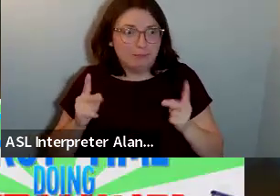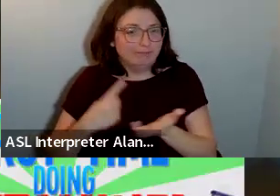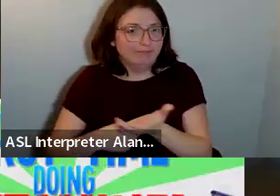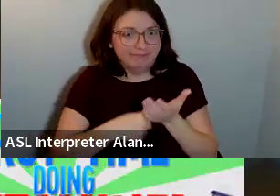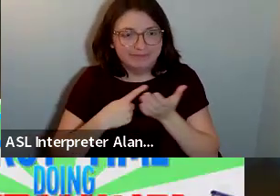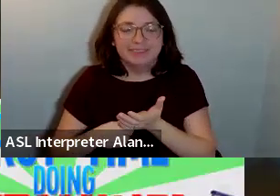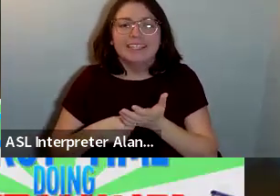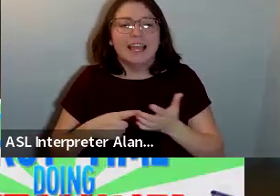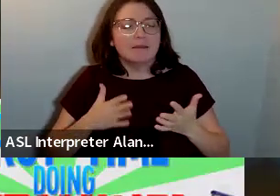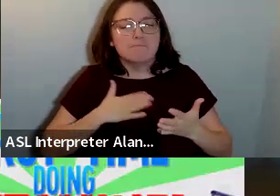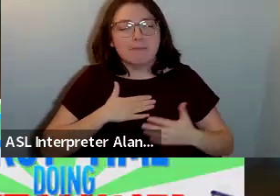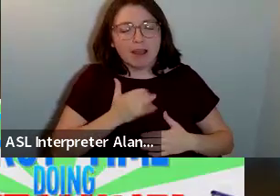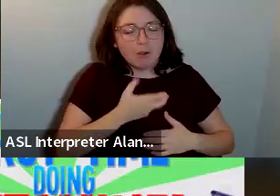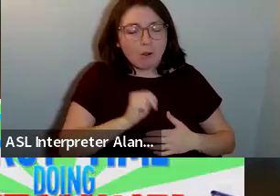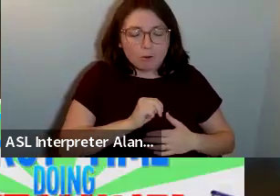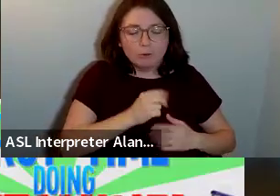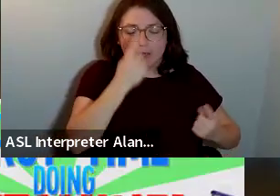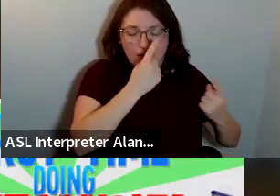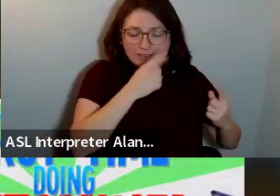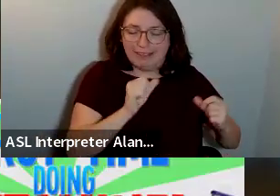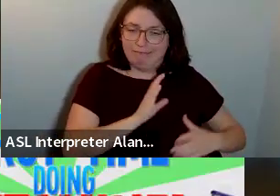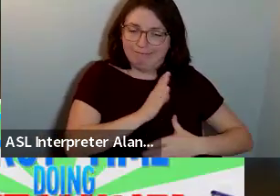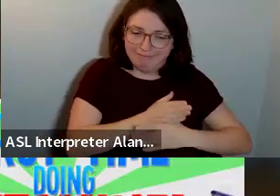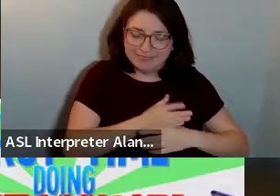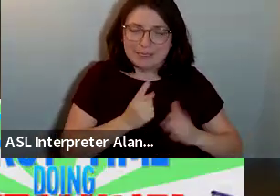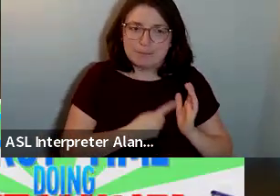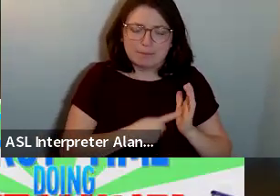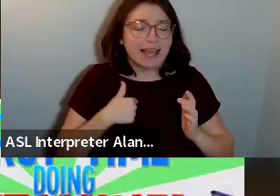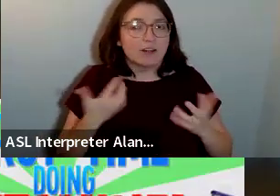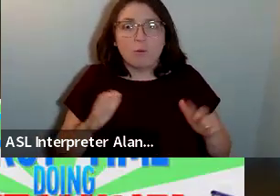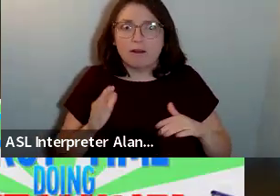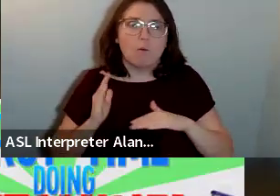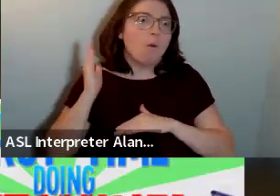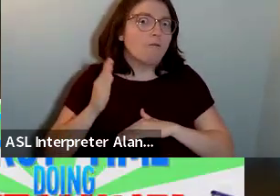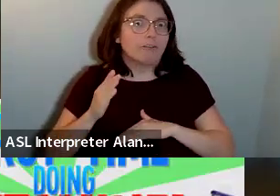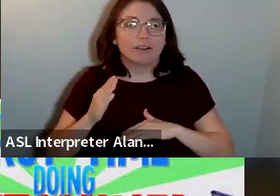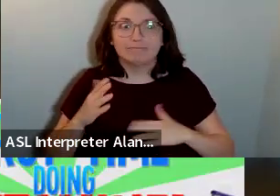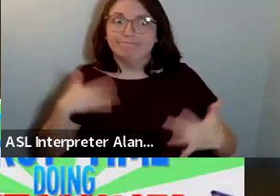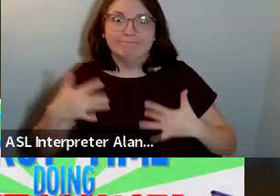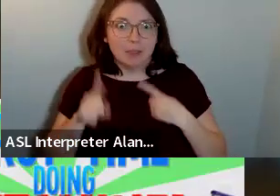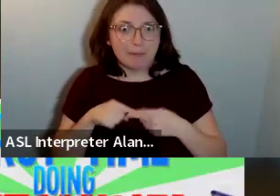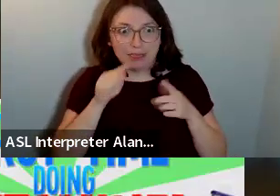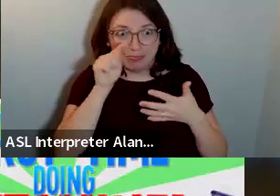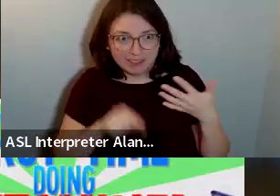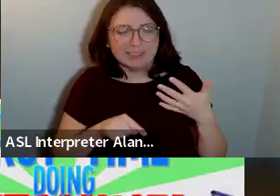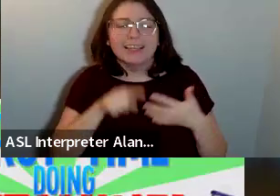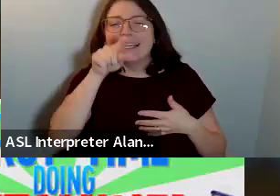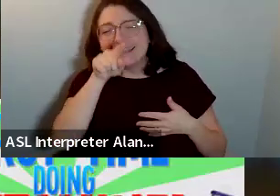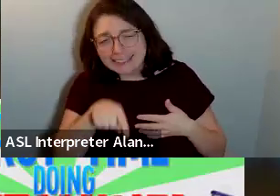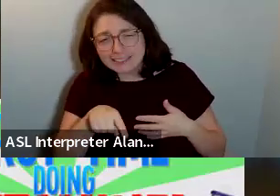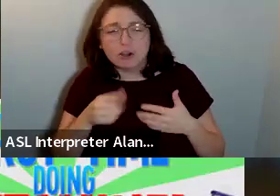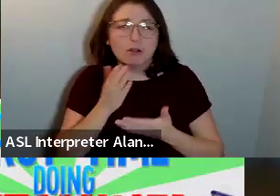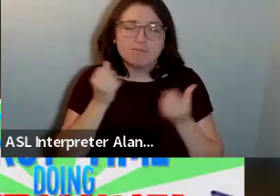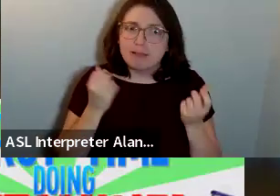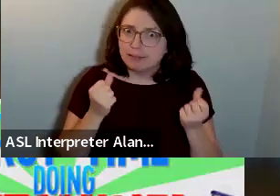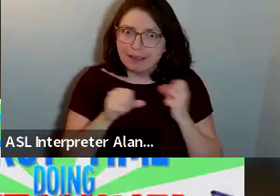way sometimes. And I don't want to overhype this thing. These are some of the many, many advertisements, direct to consumer and